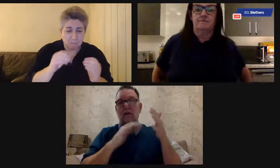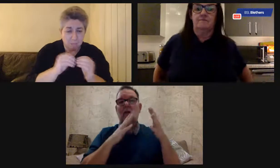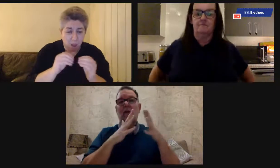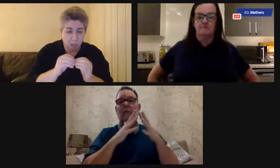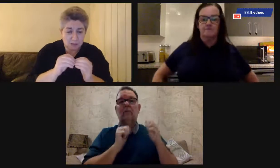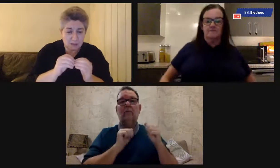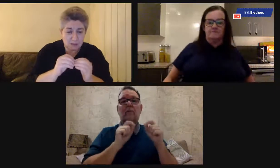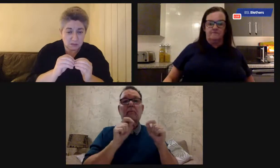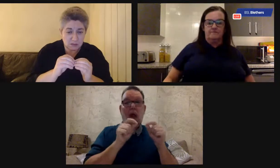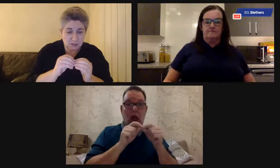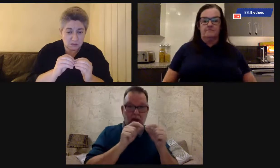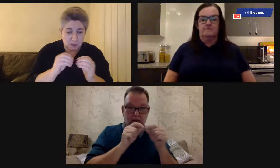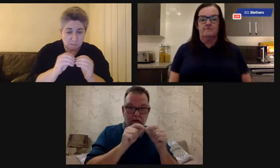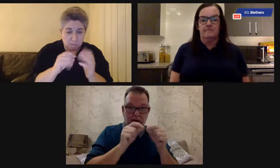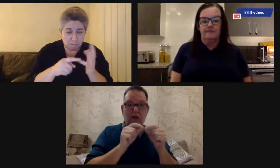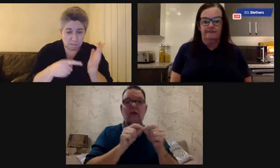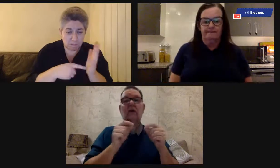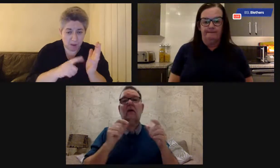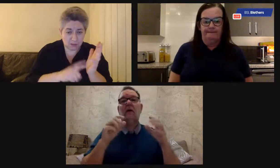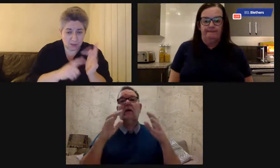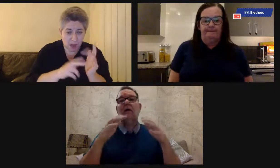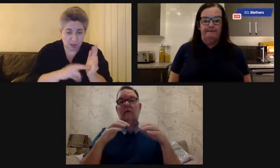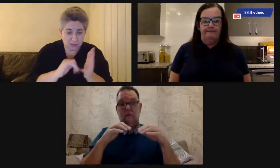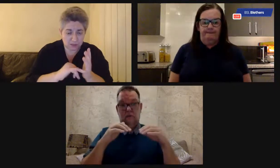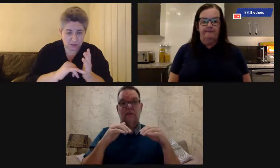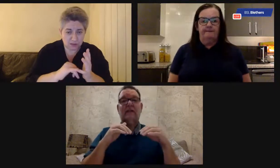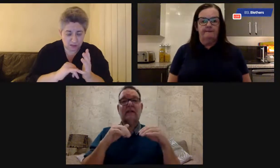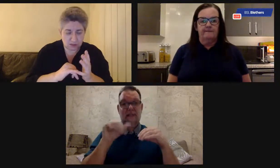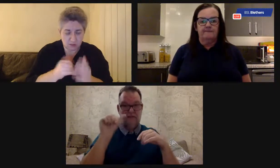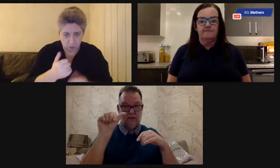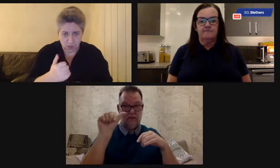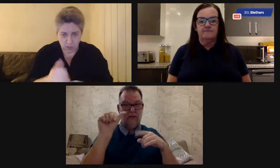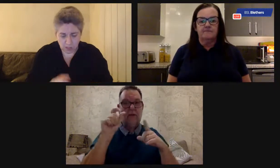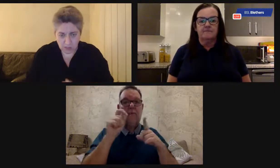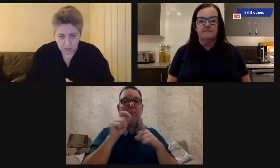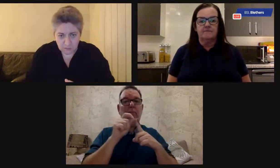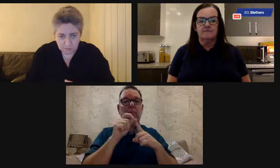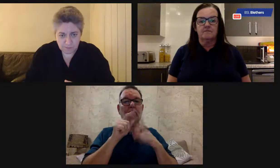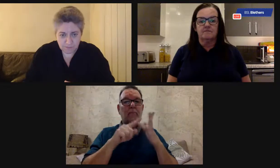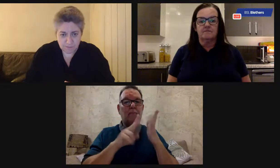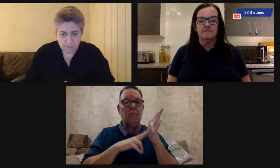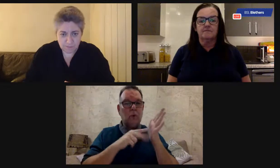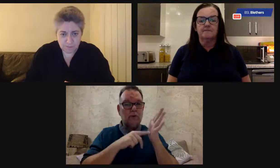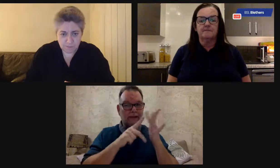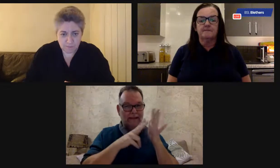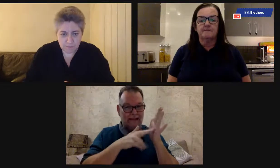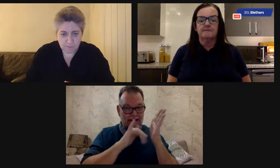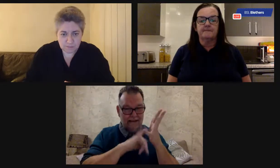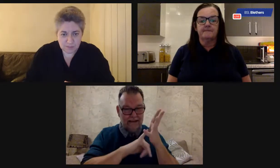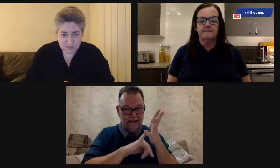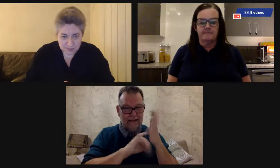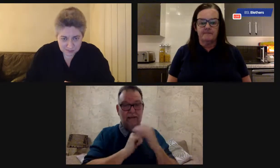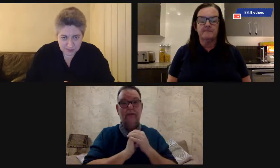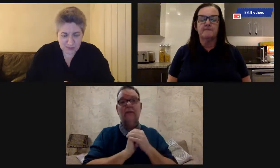We go to the usual venues, sometimes like Butlins or Pontins. Okay, got you.